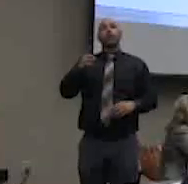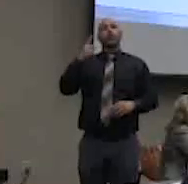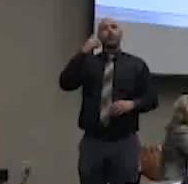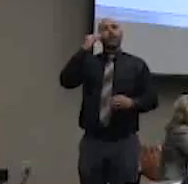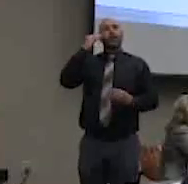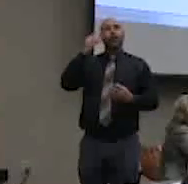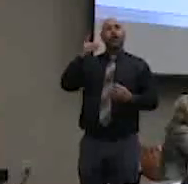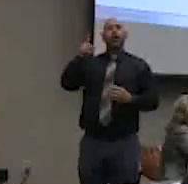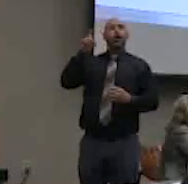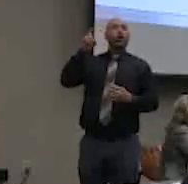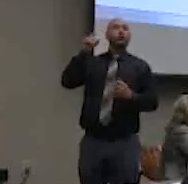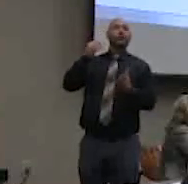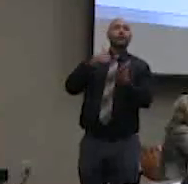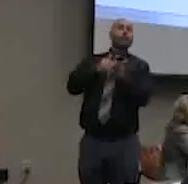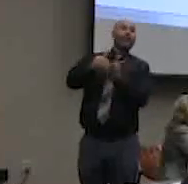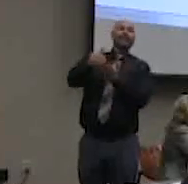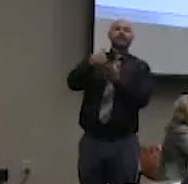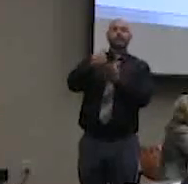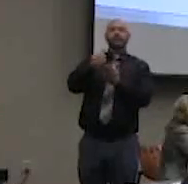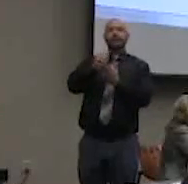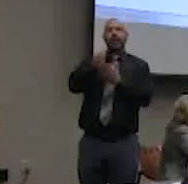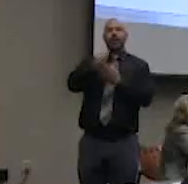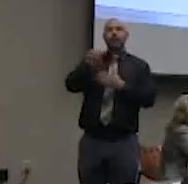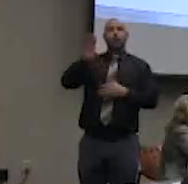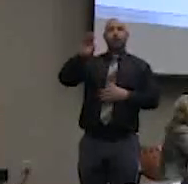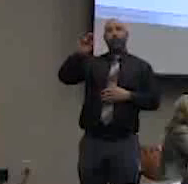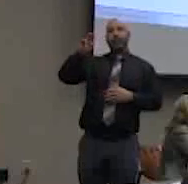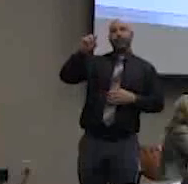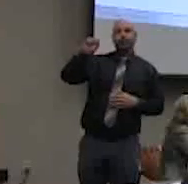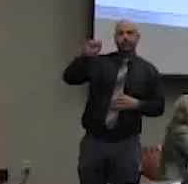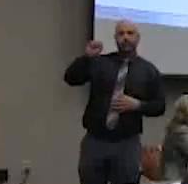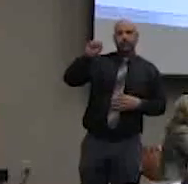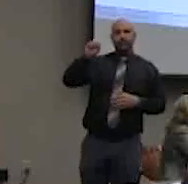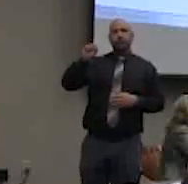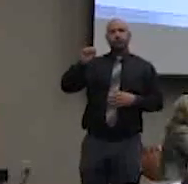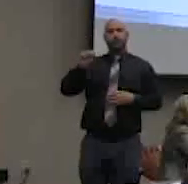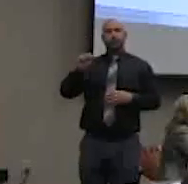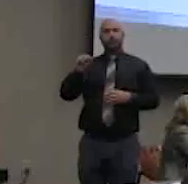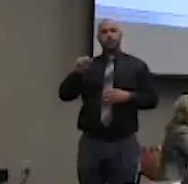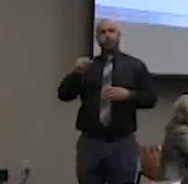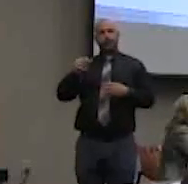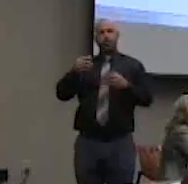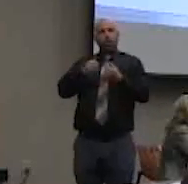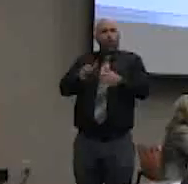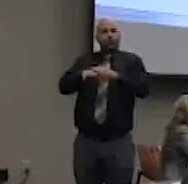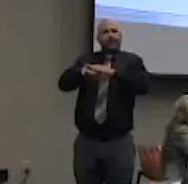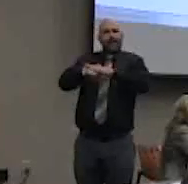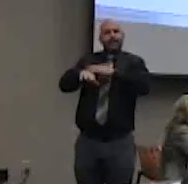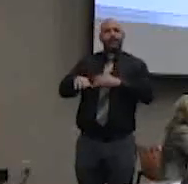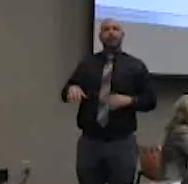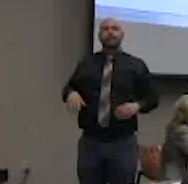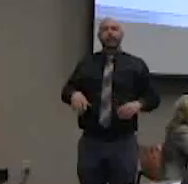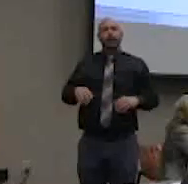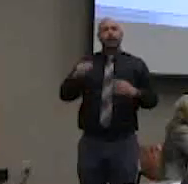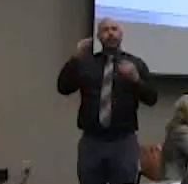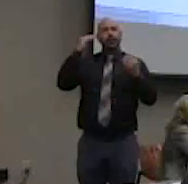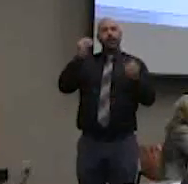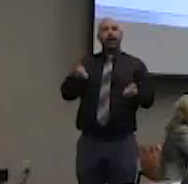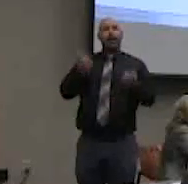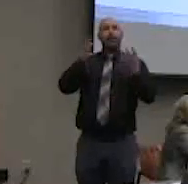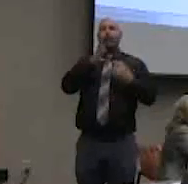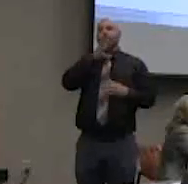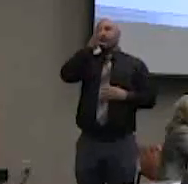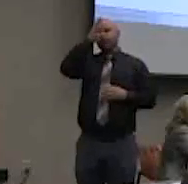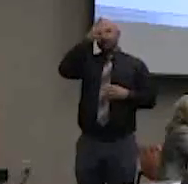B billions in terms of our economic base that we're losing access to. We think about the number of parents who cannot pursue